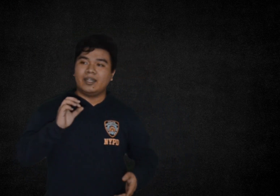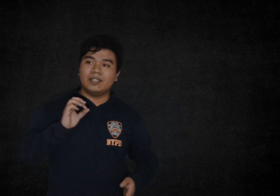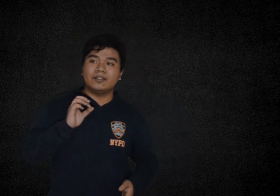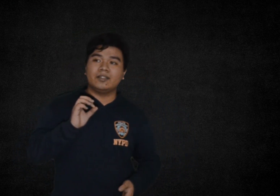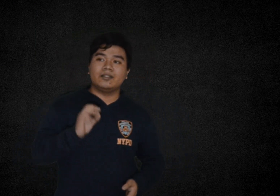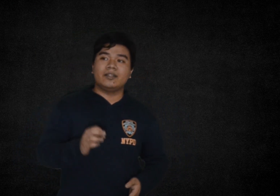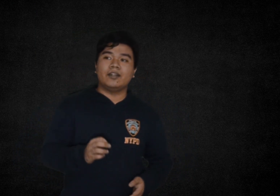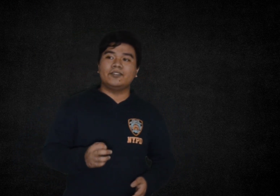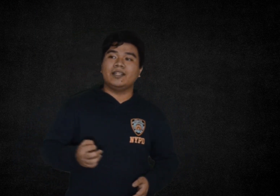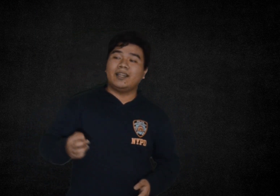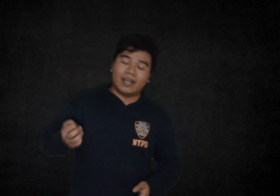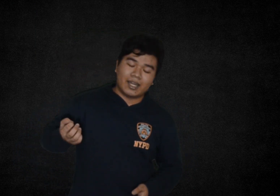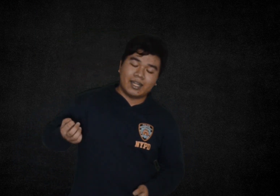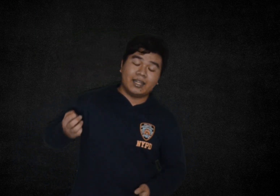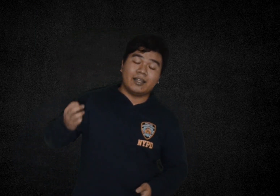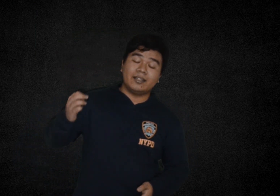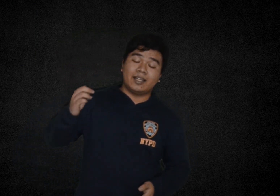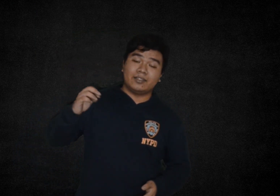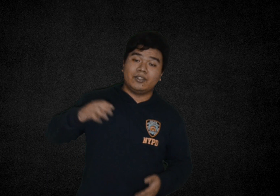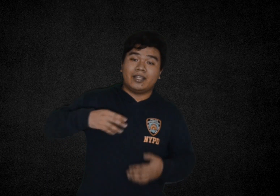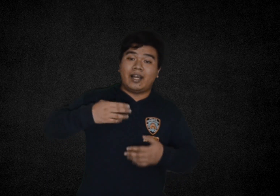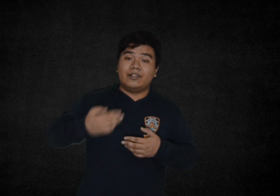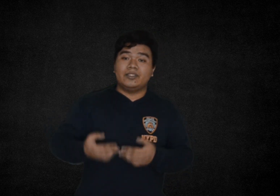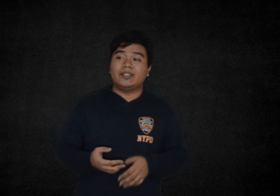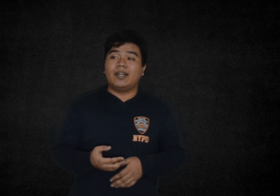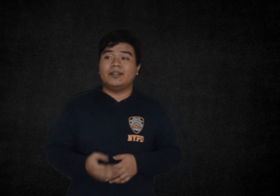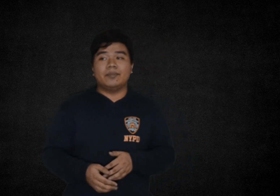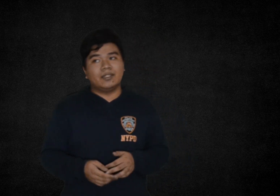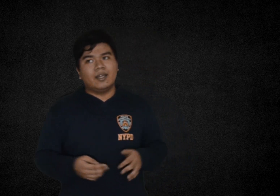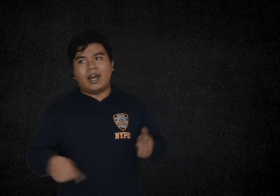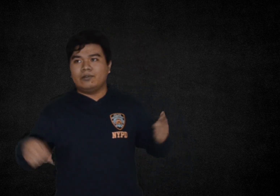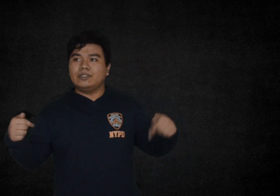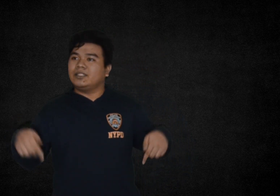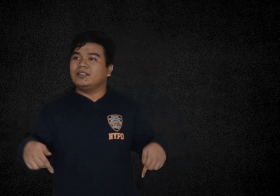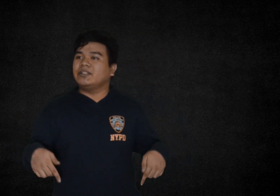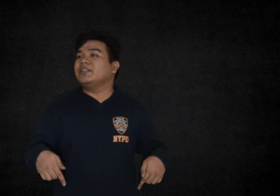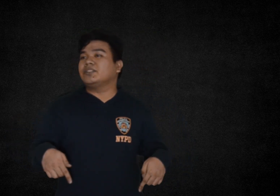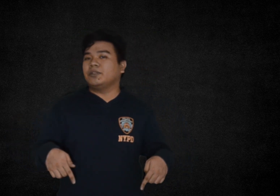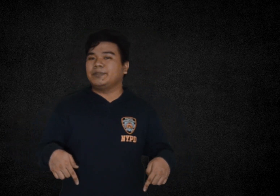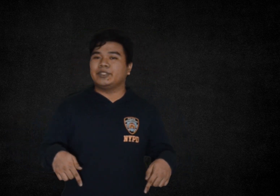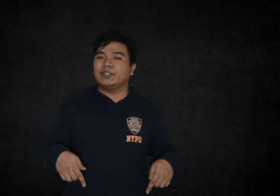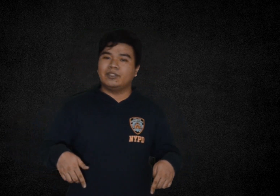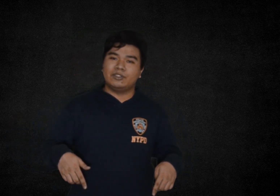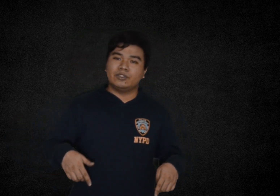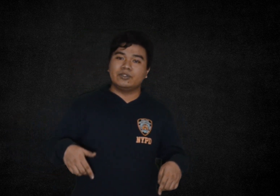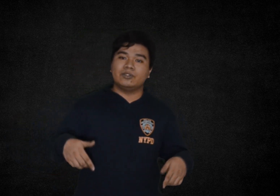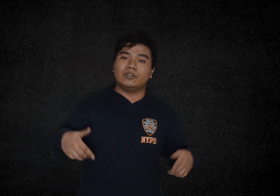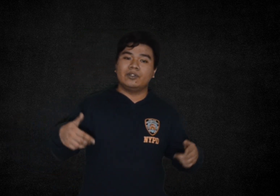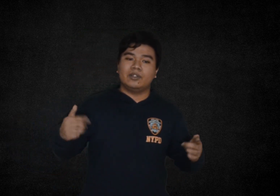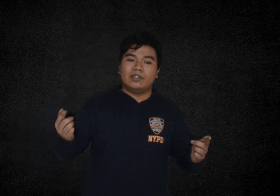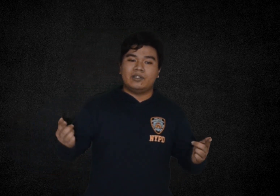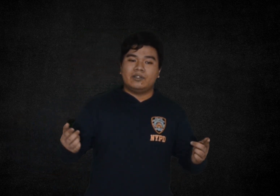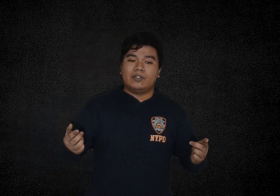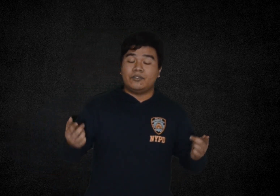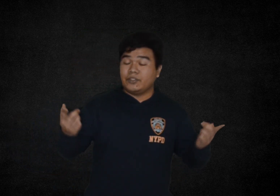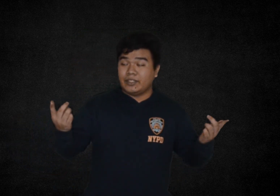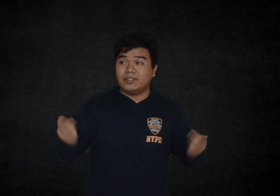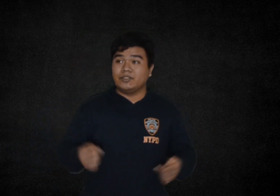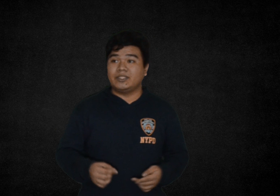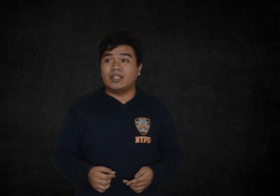and carefully that you can understand it, but I will link in the description to if you are interested